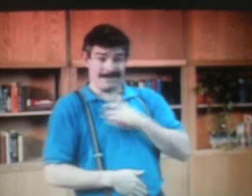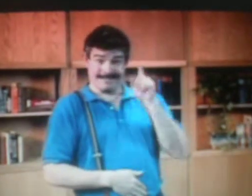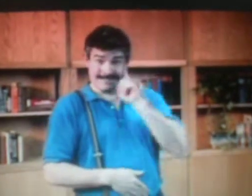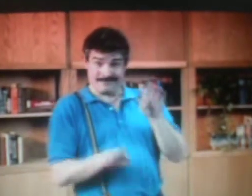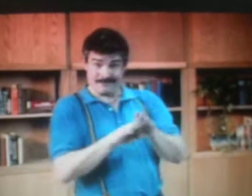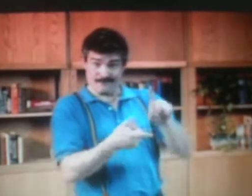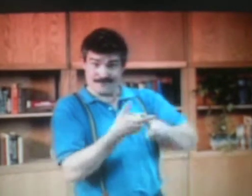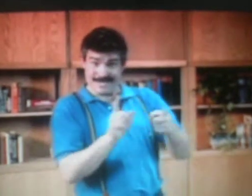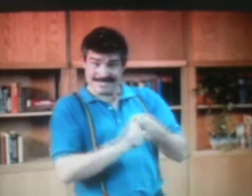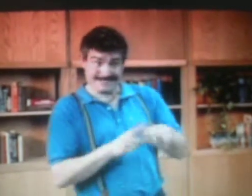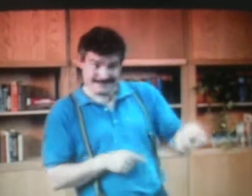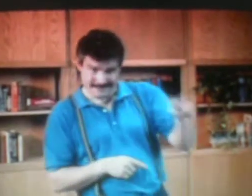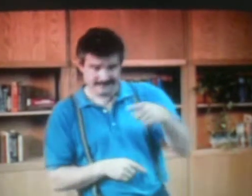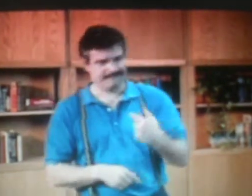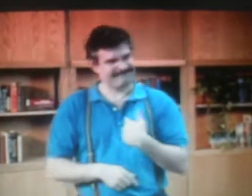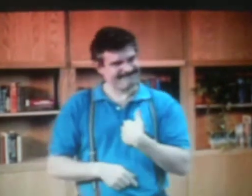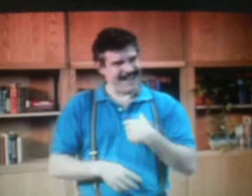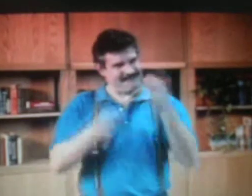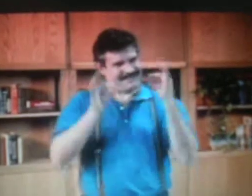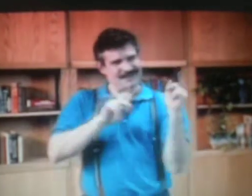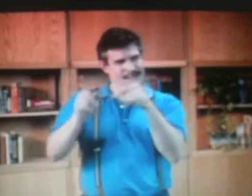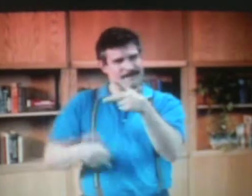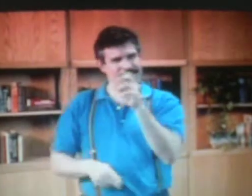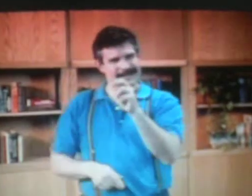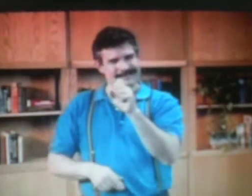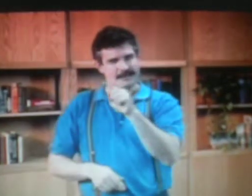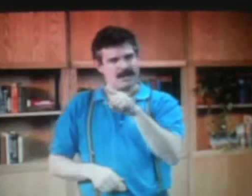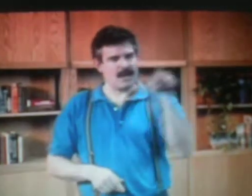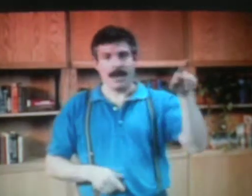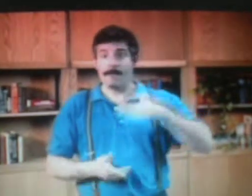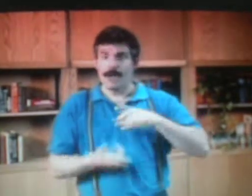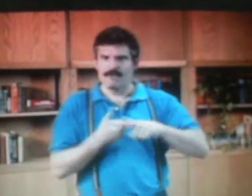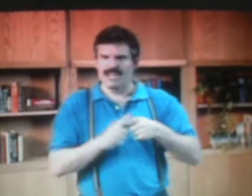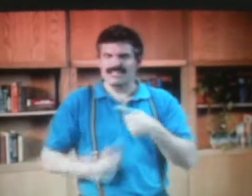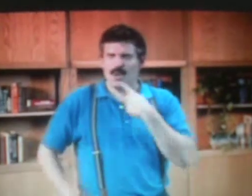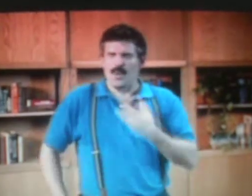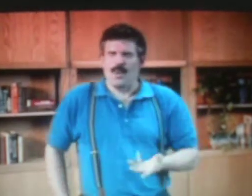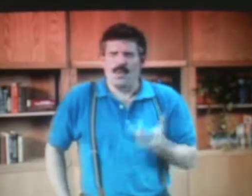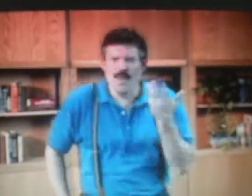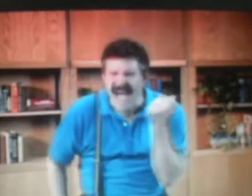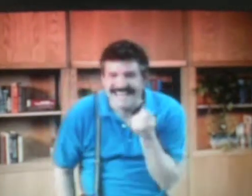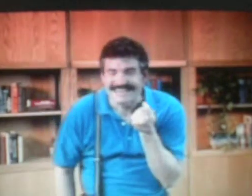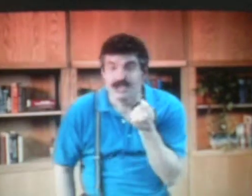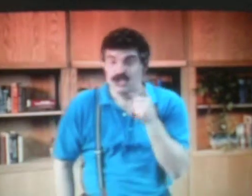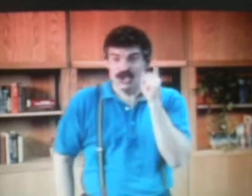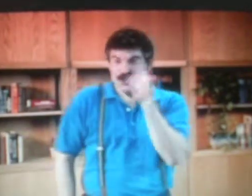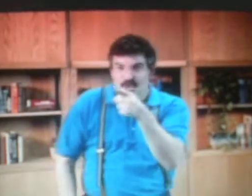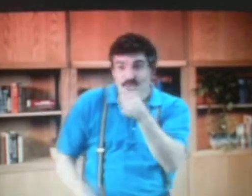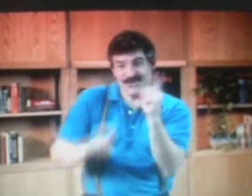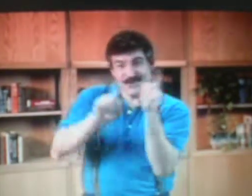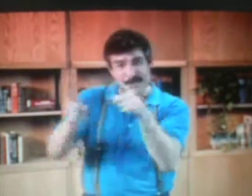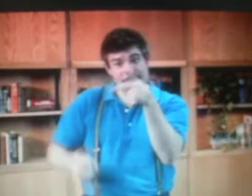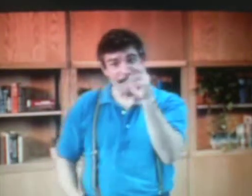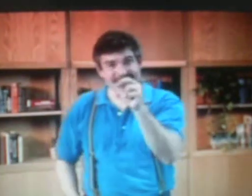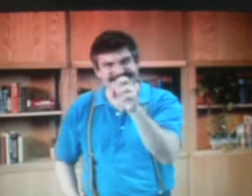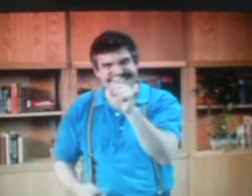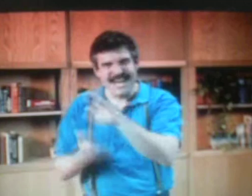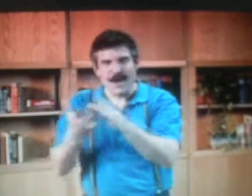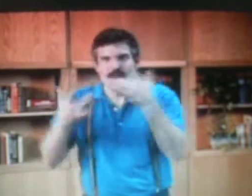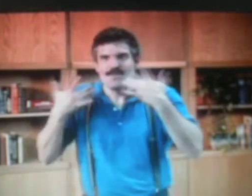So Penn State University is where I choose. So I told my friends that I wanted to go to Penn State. My friends said, "What? You going